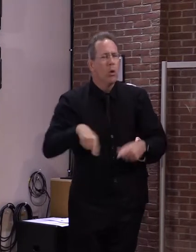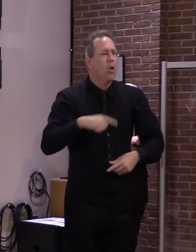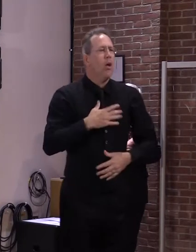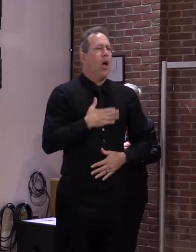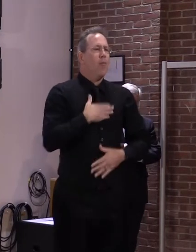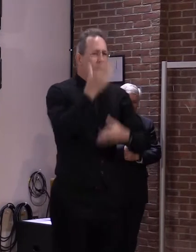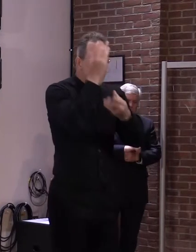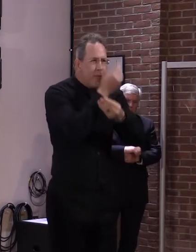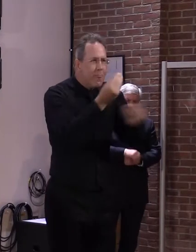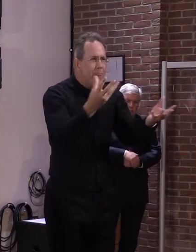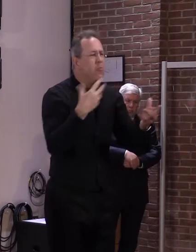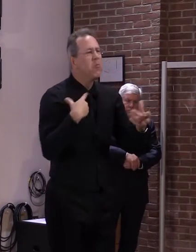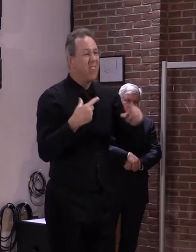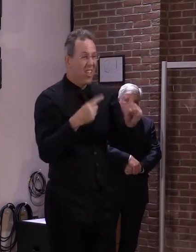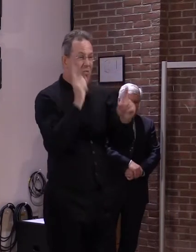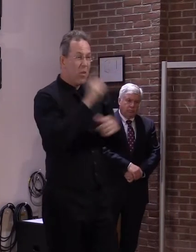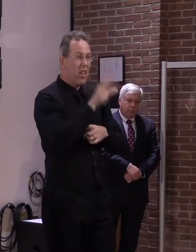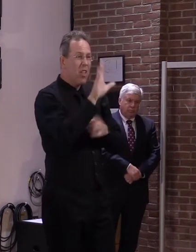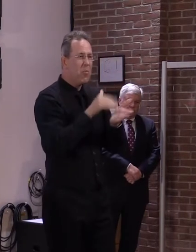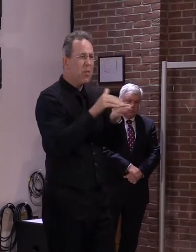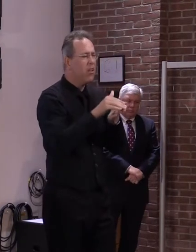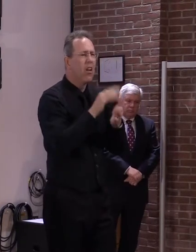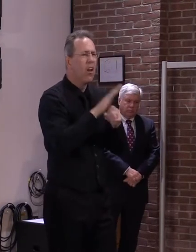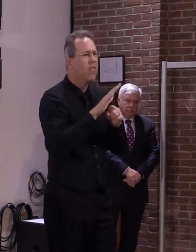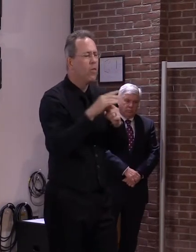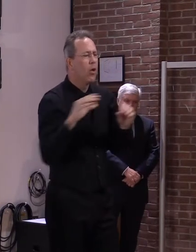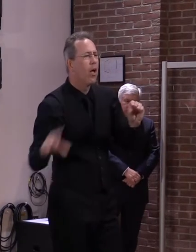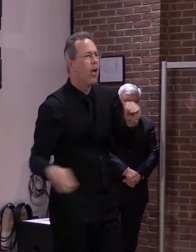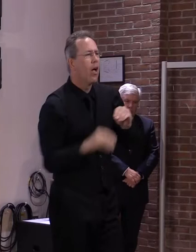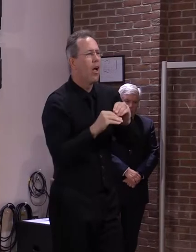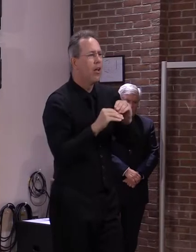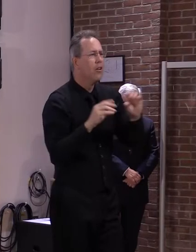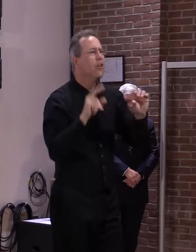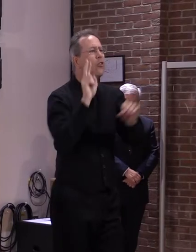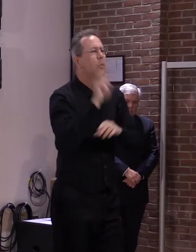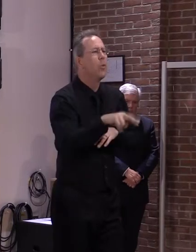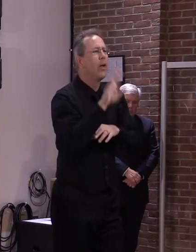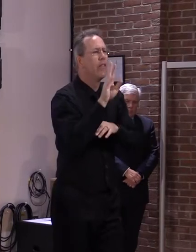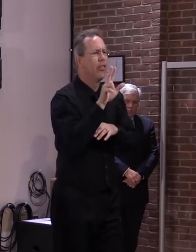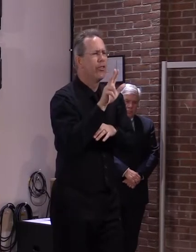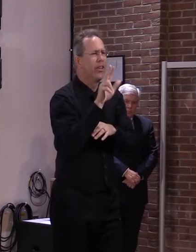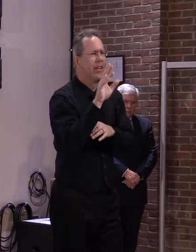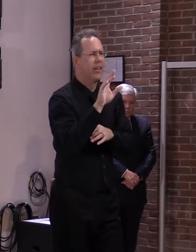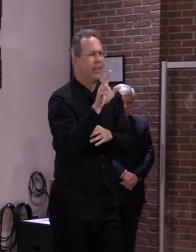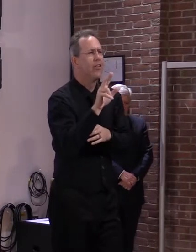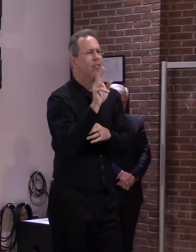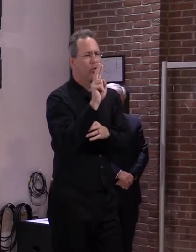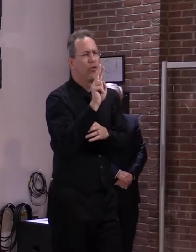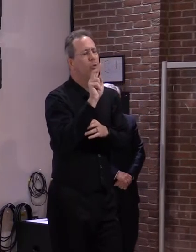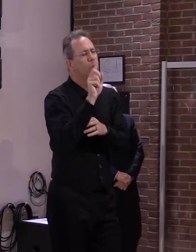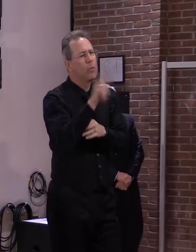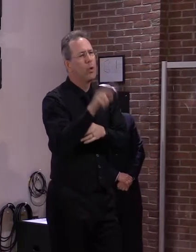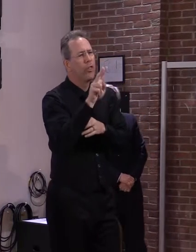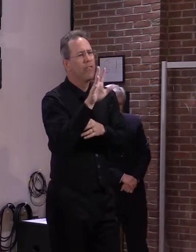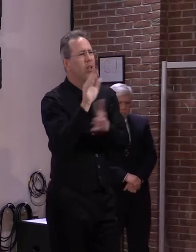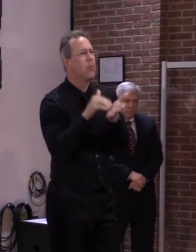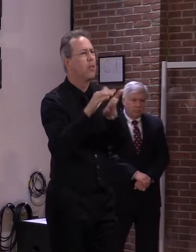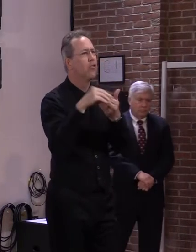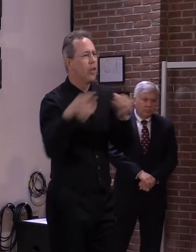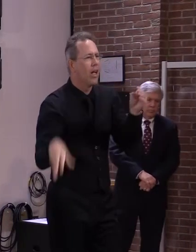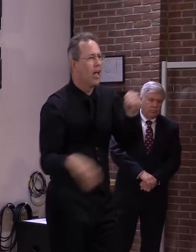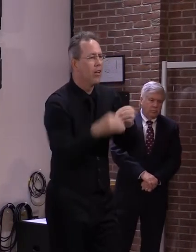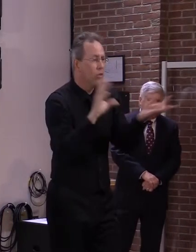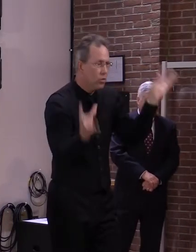added another 2.35 million to the grant program for a total of 3.85